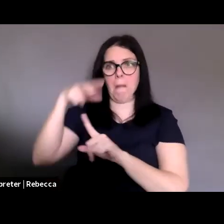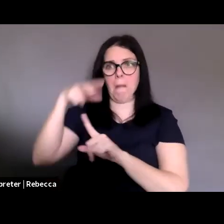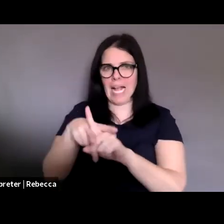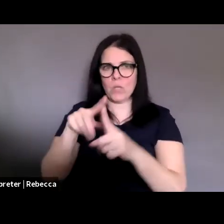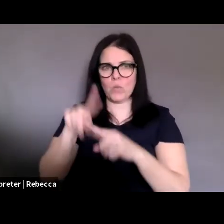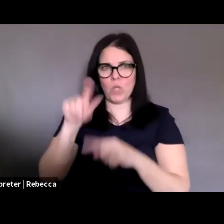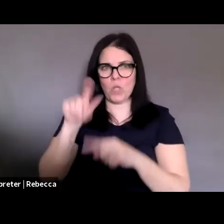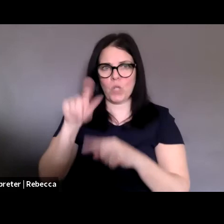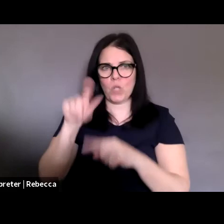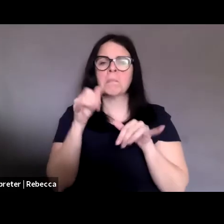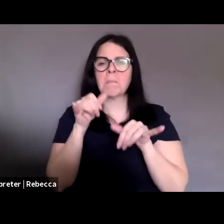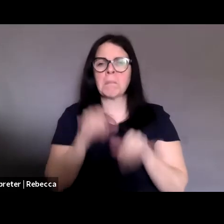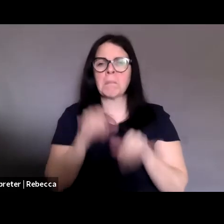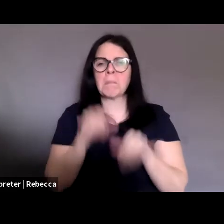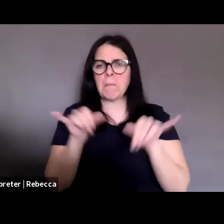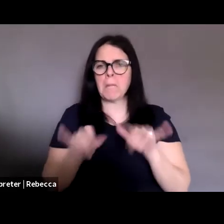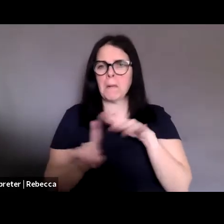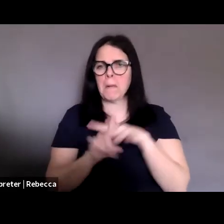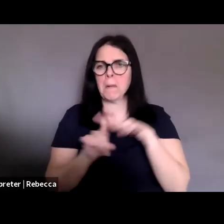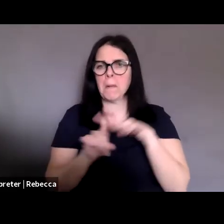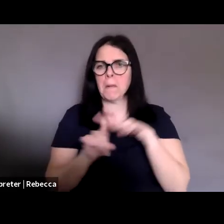pattern suggestive of gender bias.